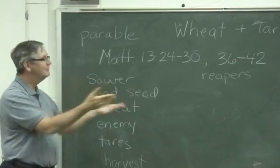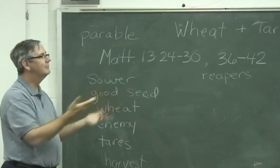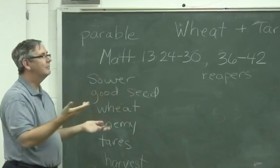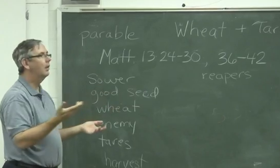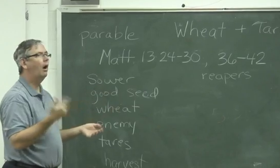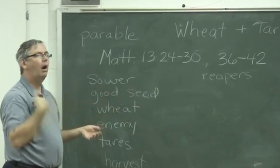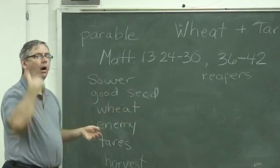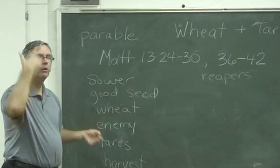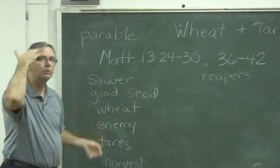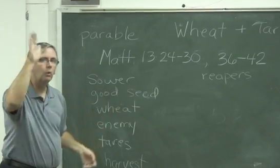He knows.